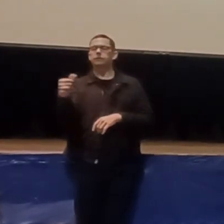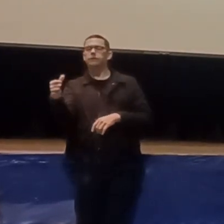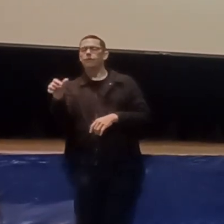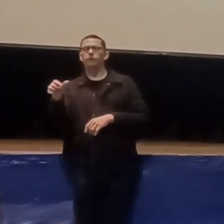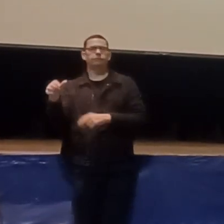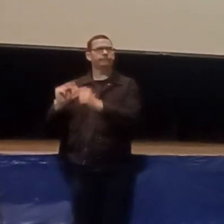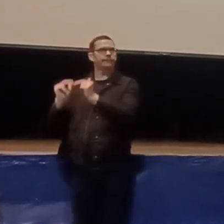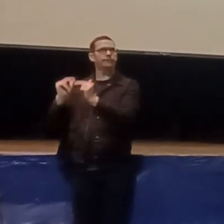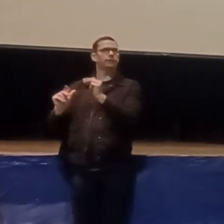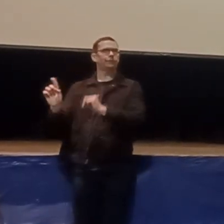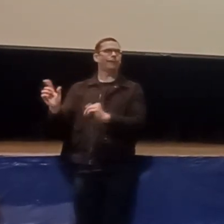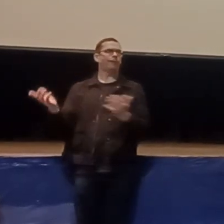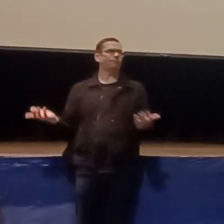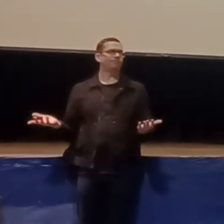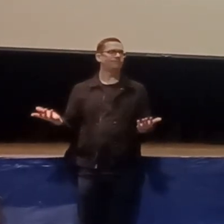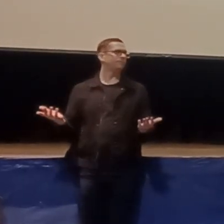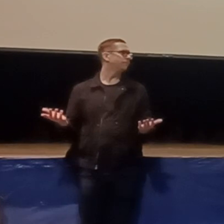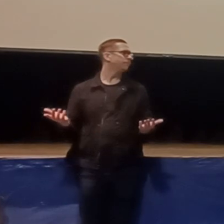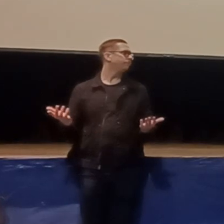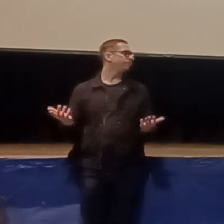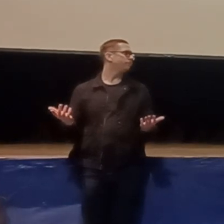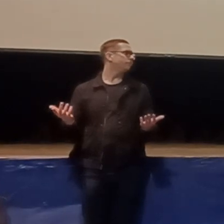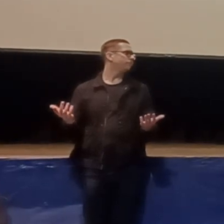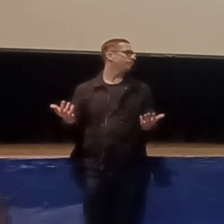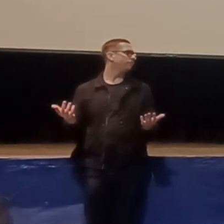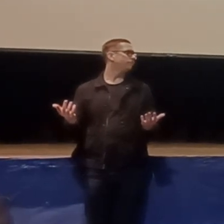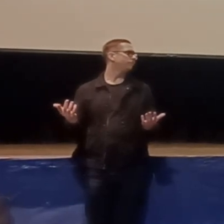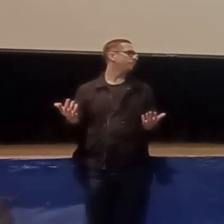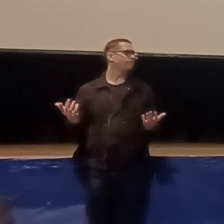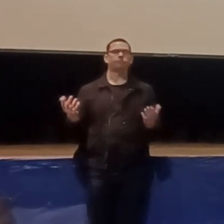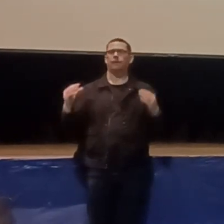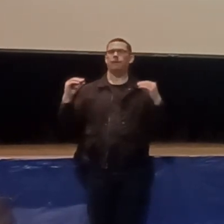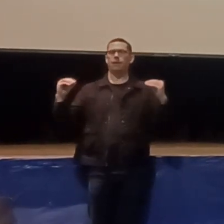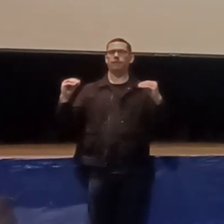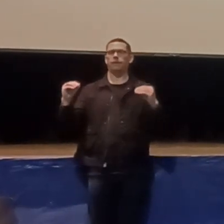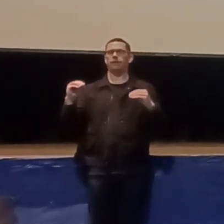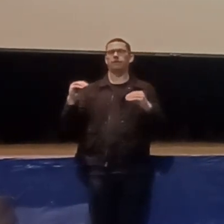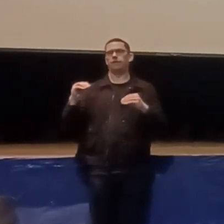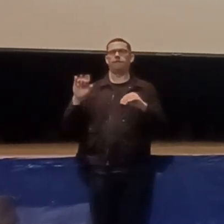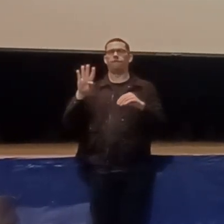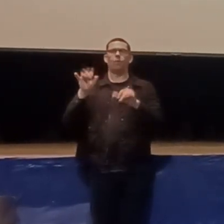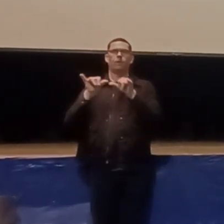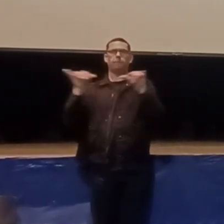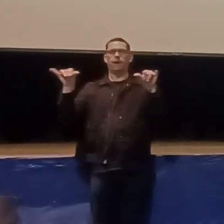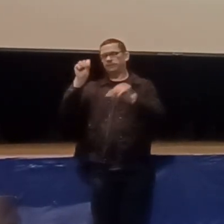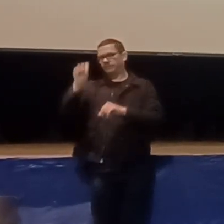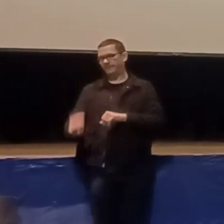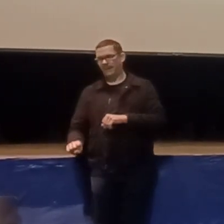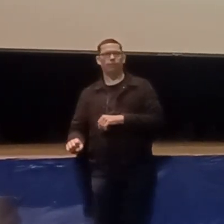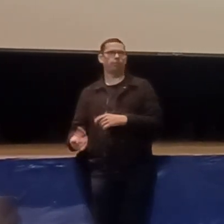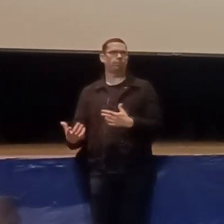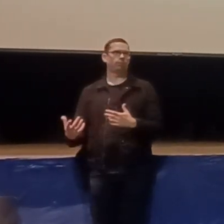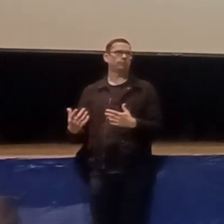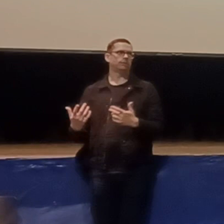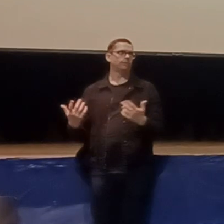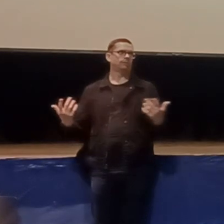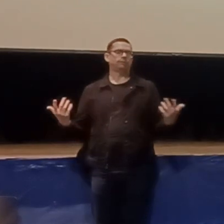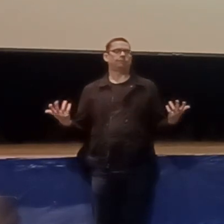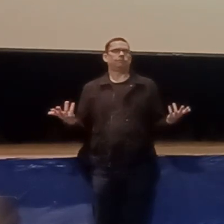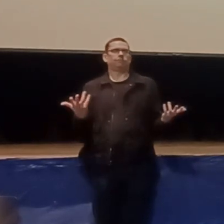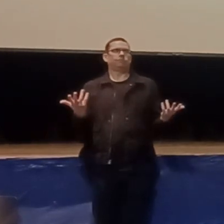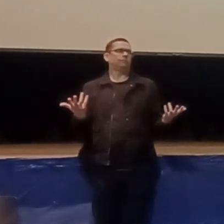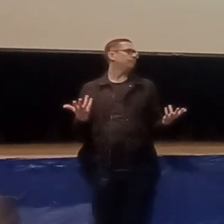located, there's basically nothing for about 4 miles to the south in 2 directions from here. And